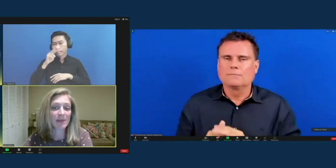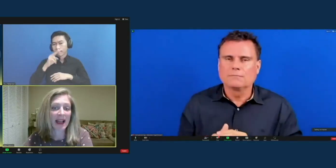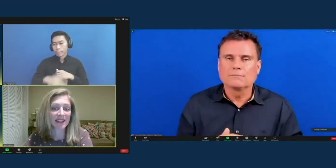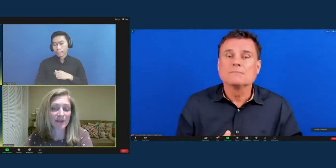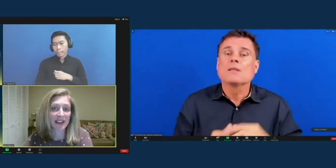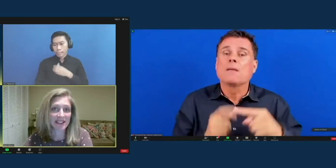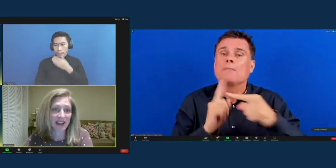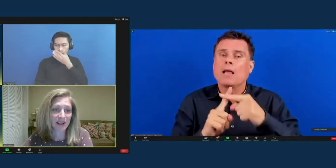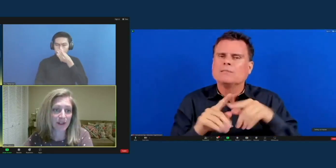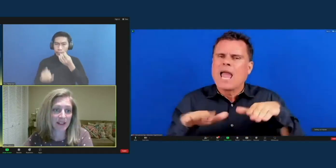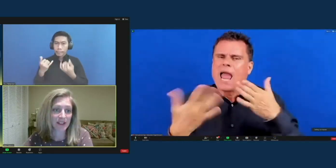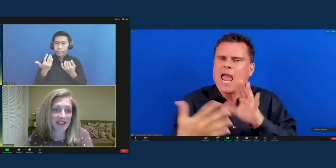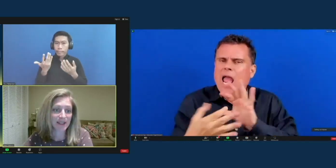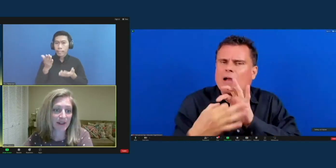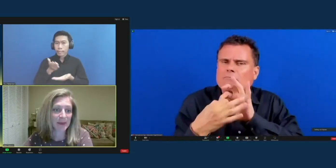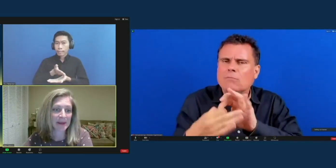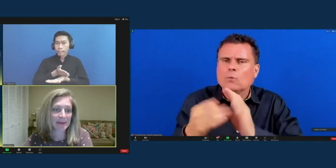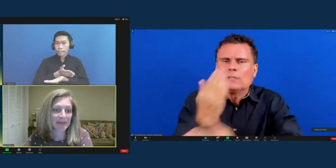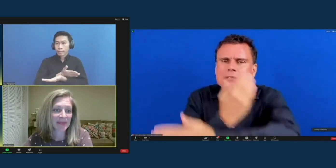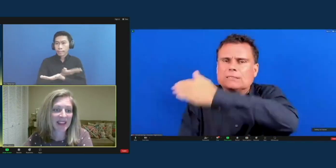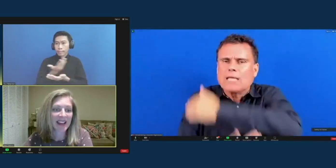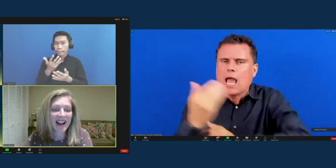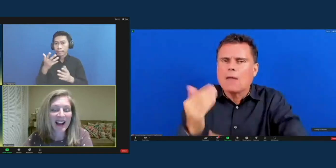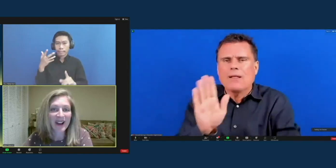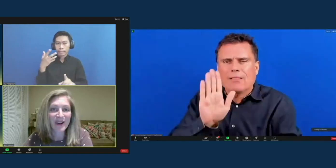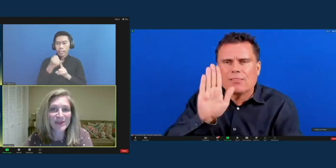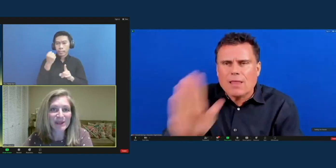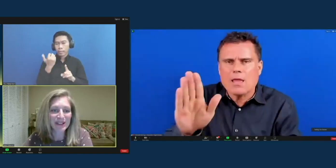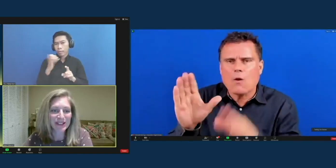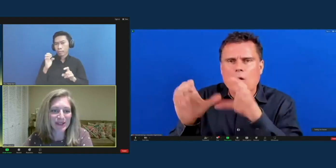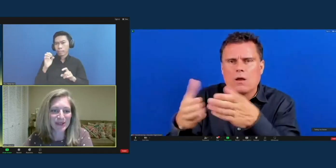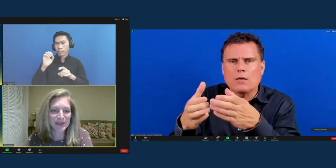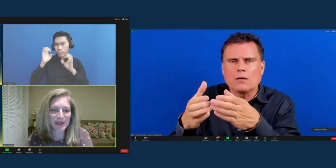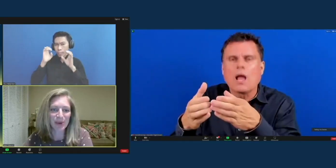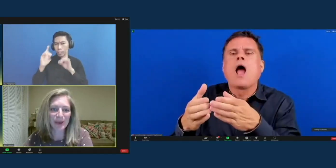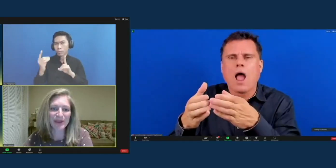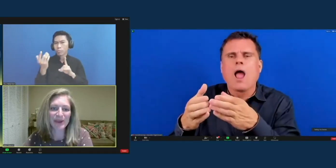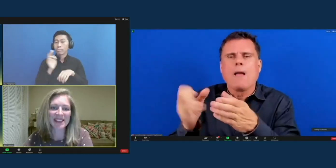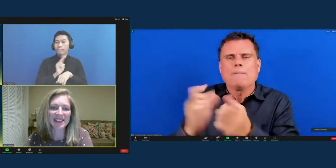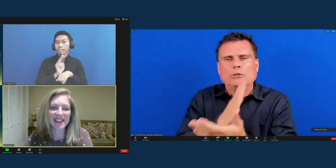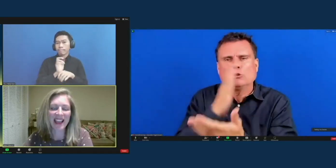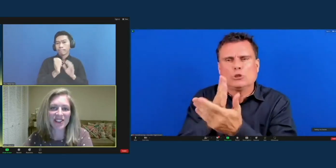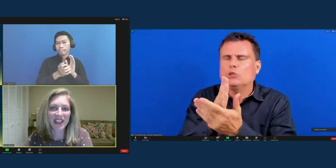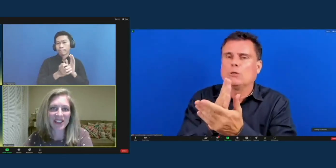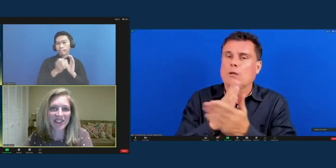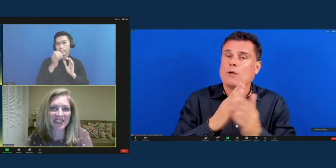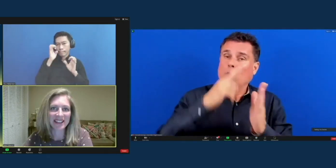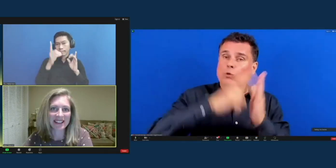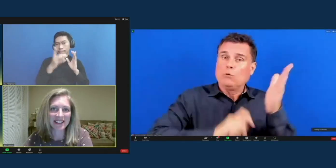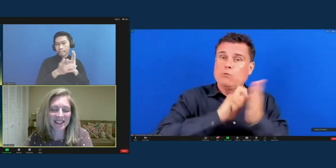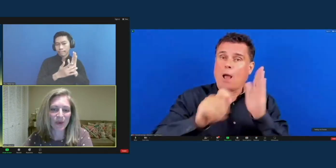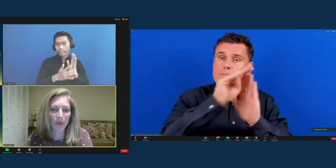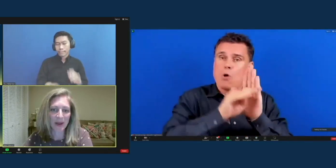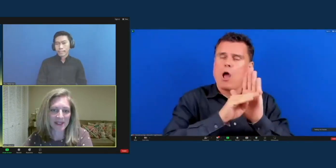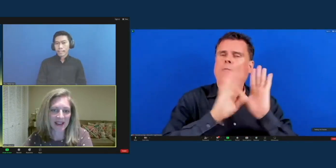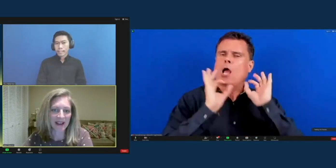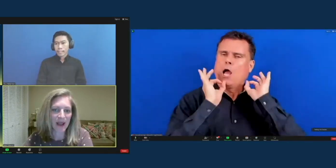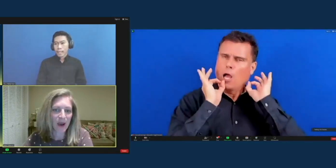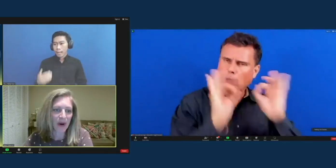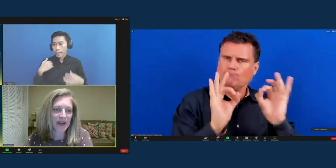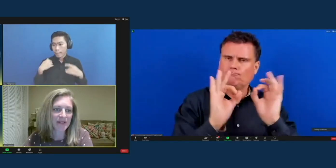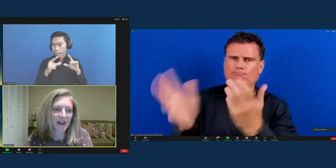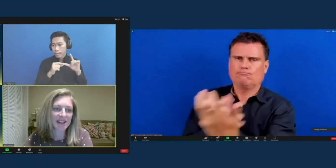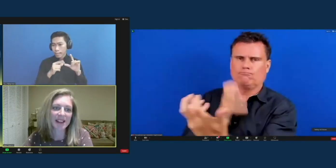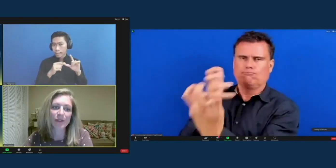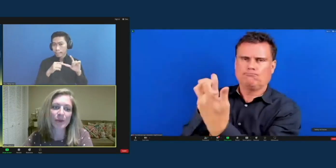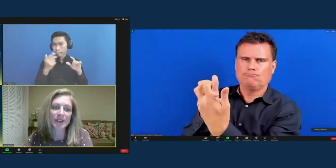reach and impact of EdTech for literacy development. I also encourage you to explore USAID's Education Links website,